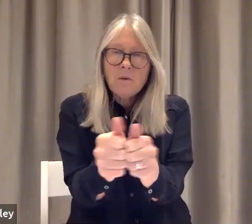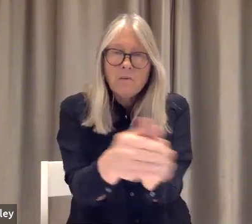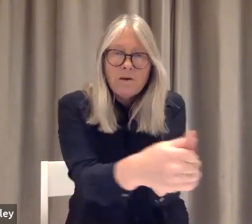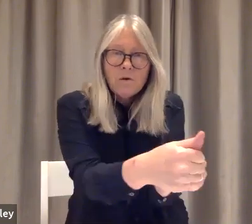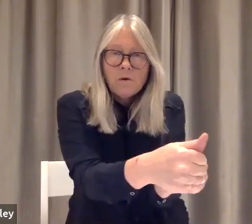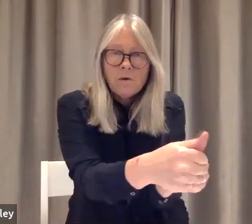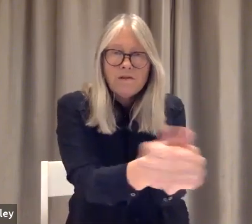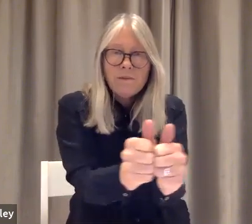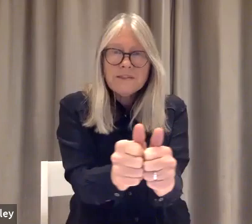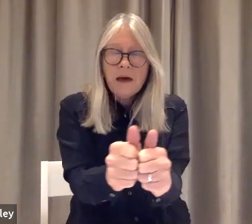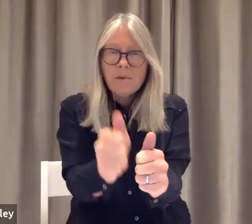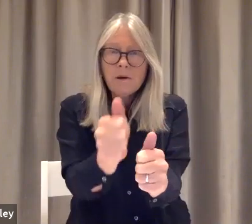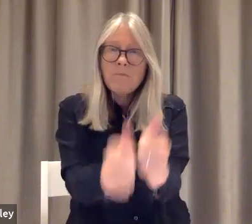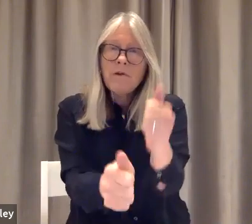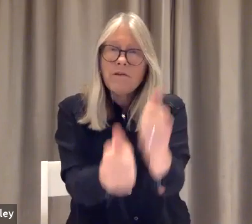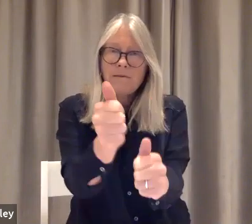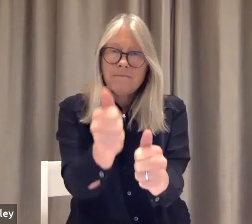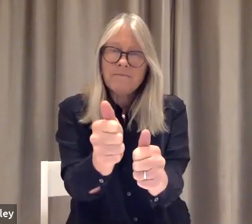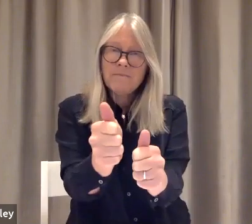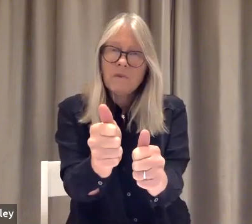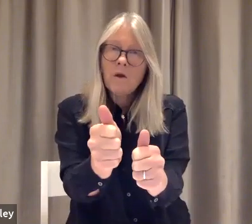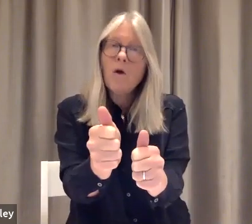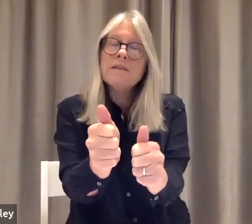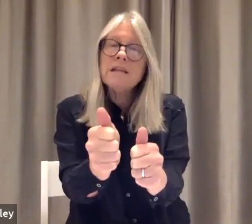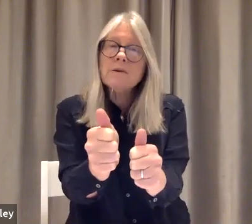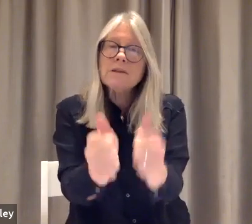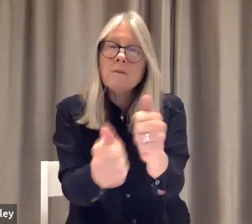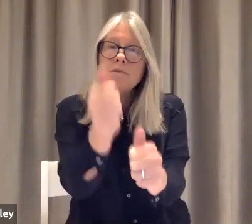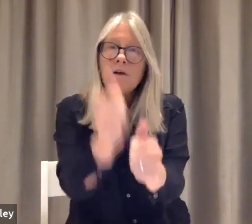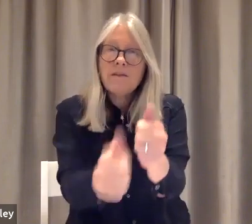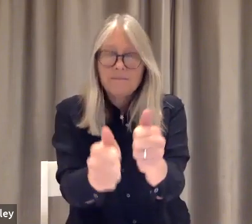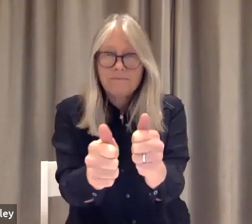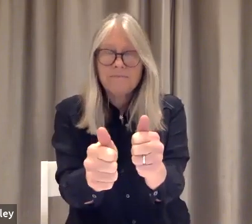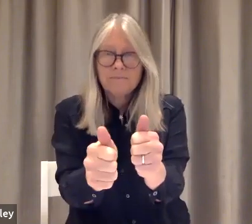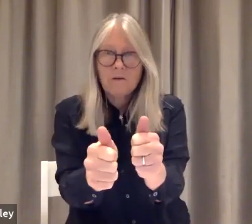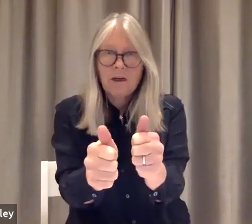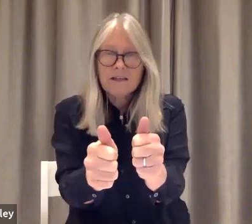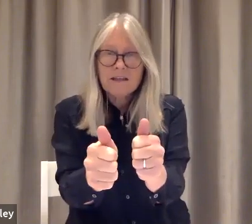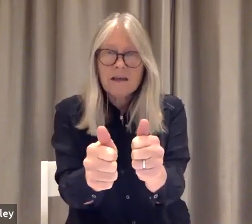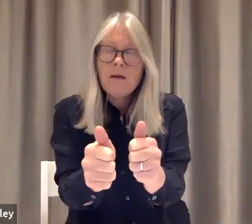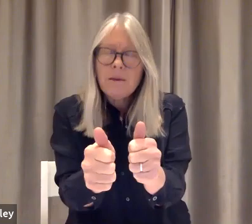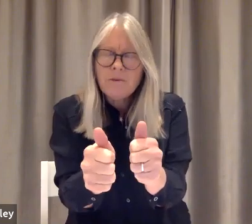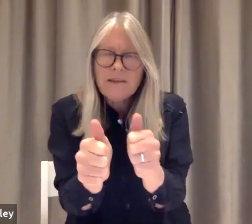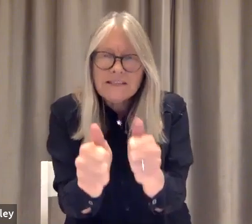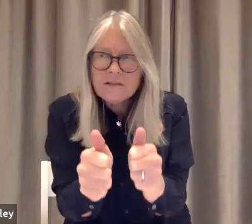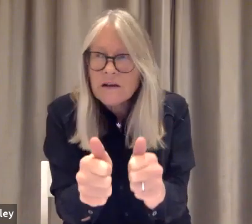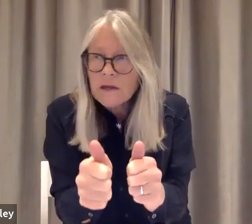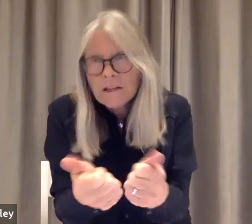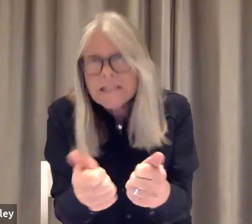with your thumbs up, brother. On the syllables, brother. Great. People think this is it is an